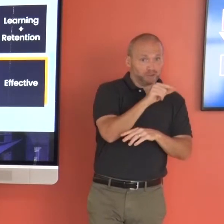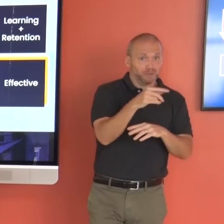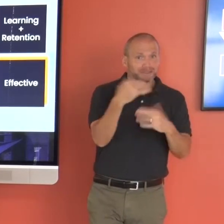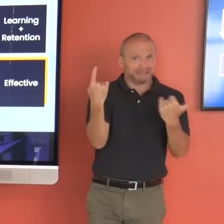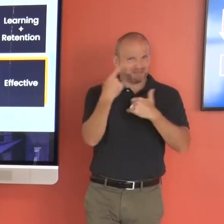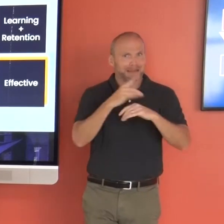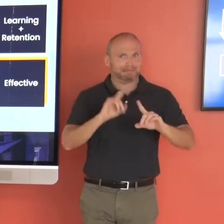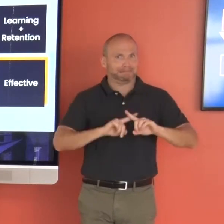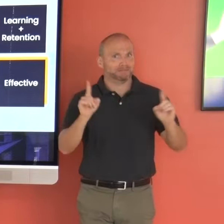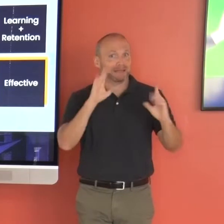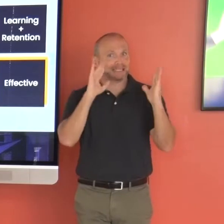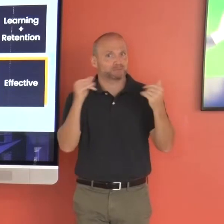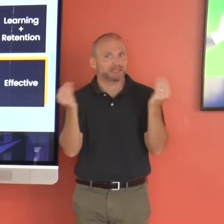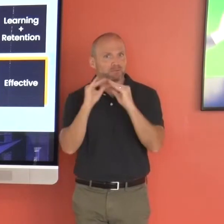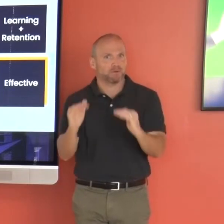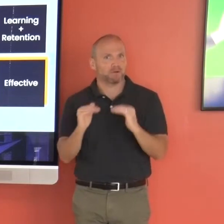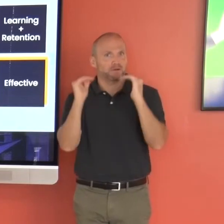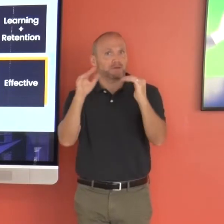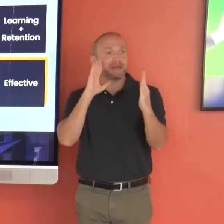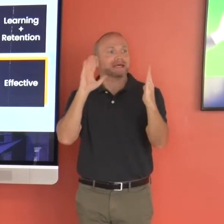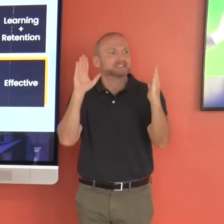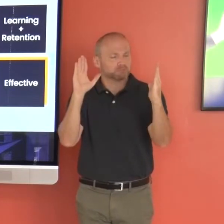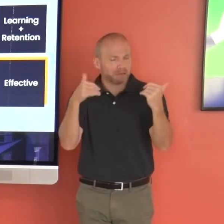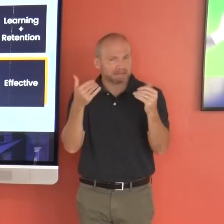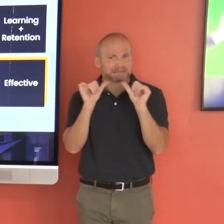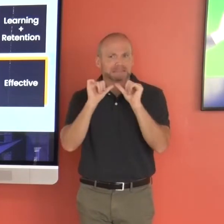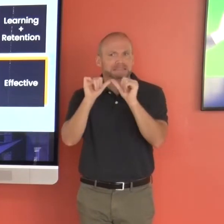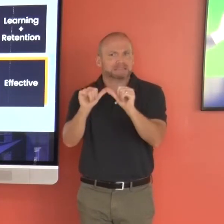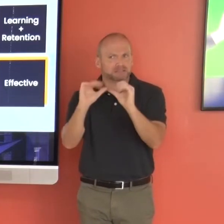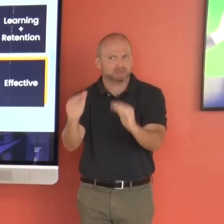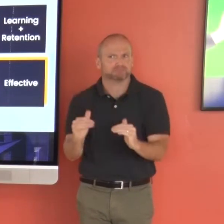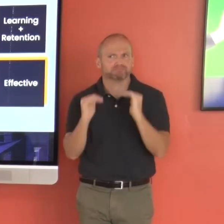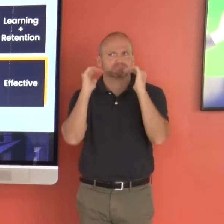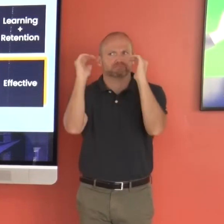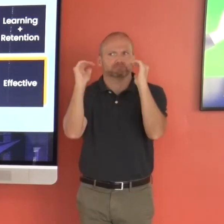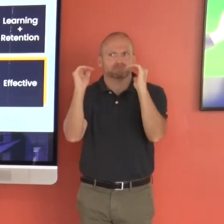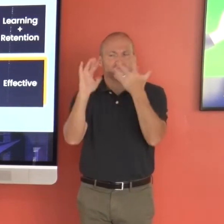now. They expect us to continue to raise the bar.